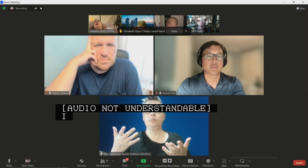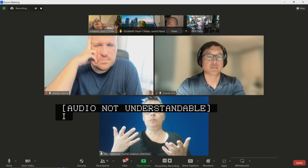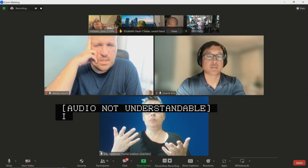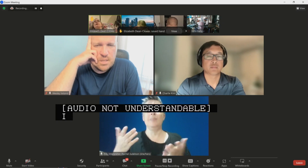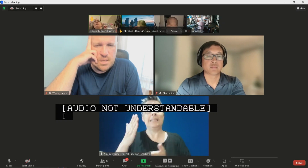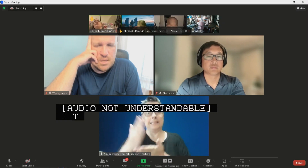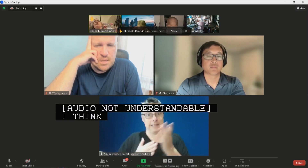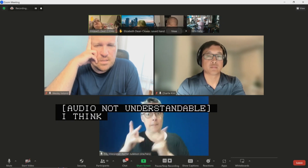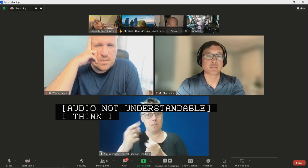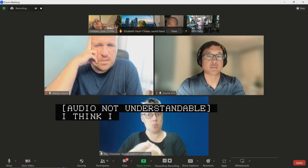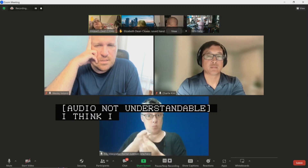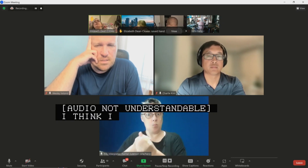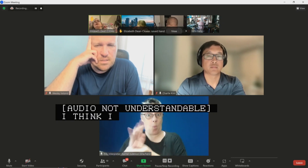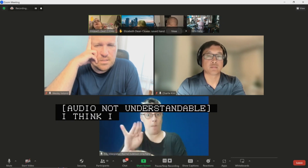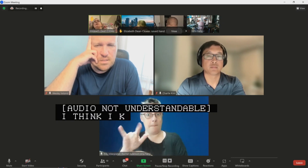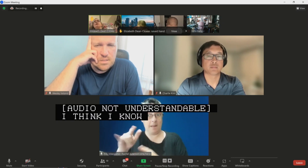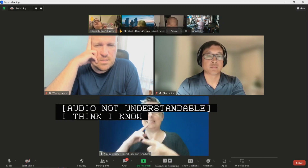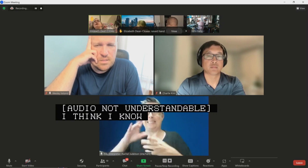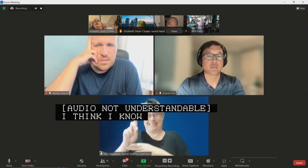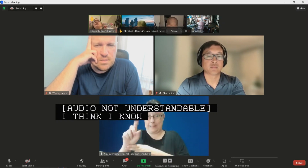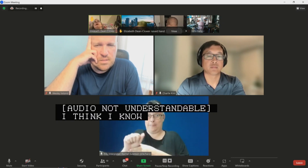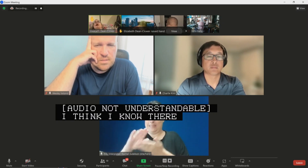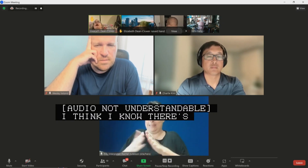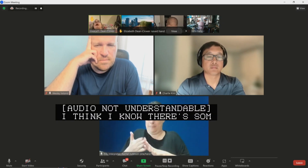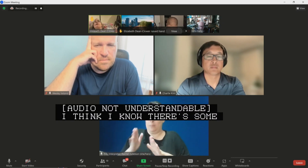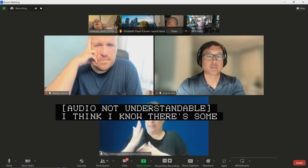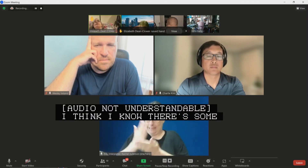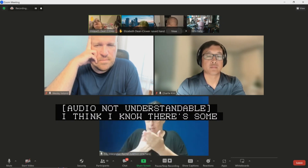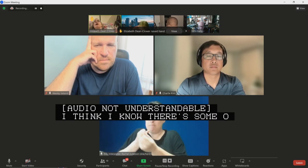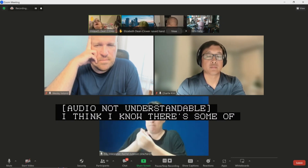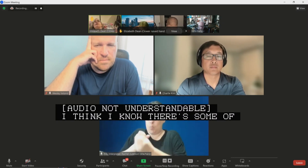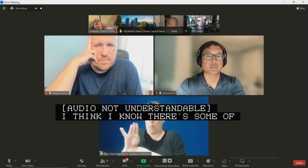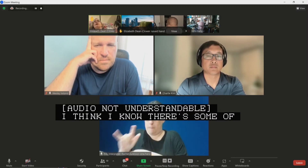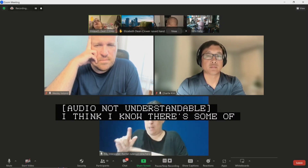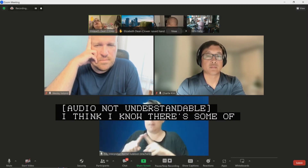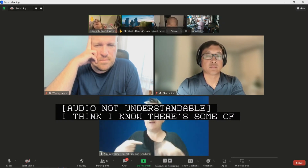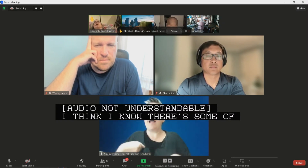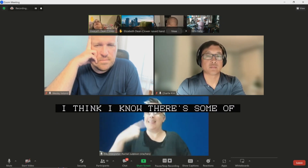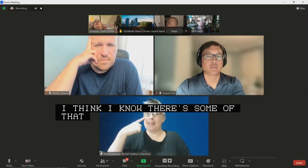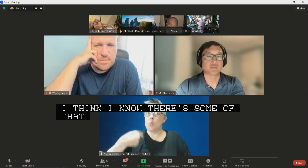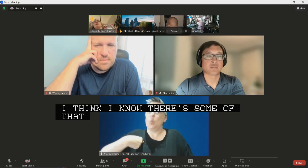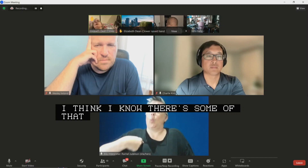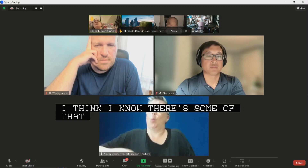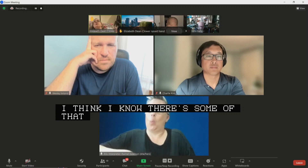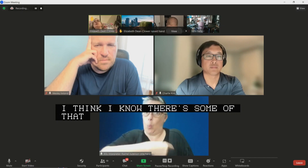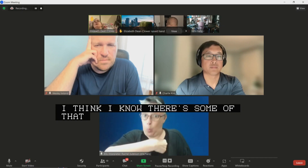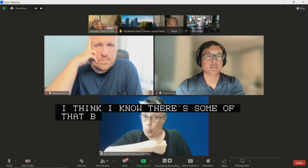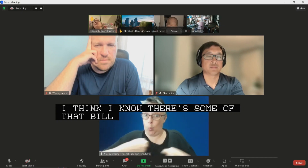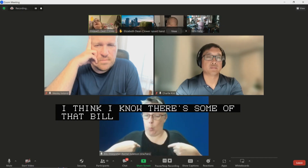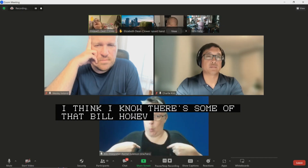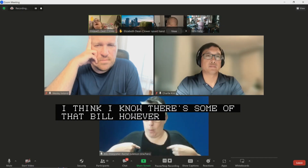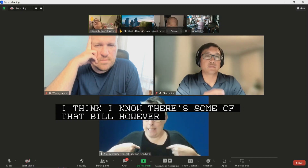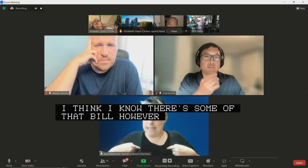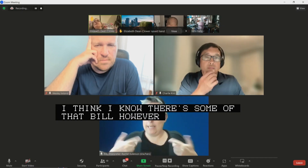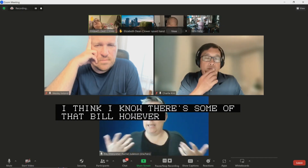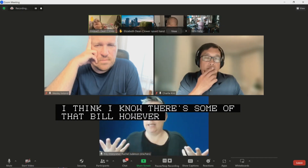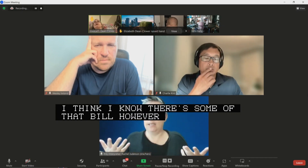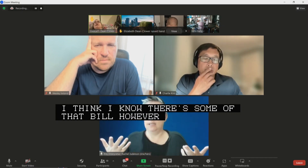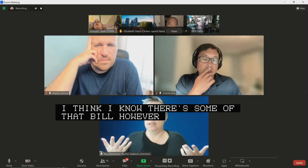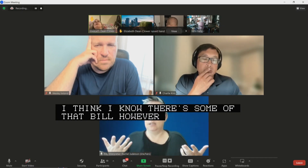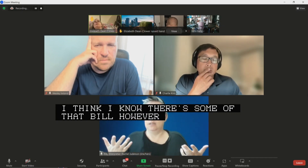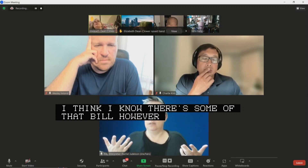of that bill in the disability community. However, I think for a commission like